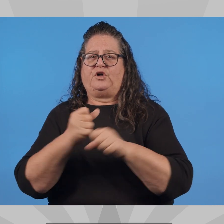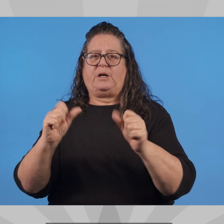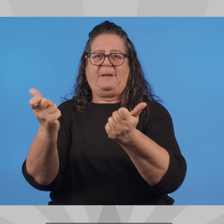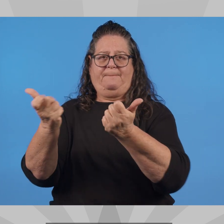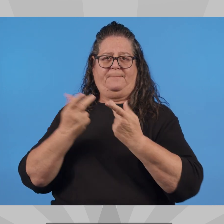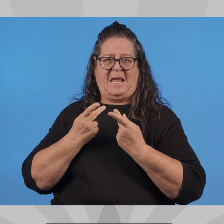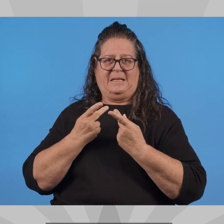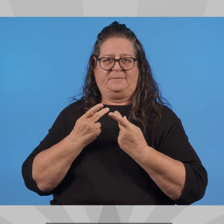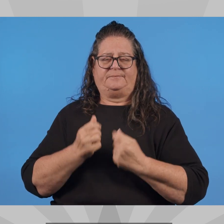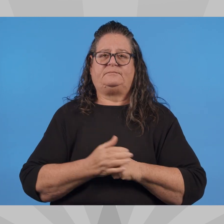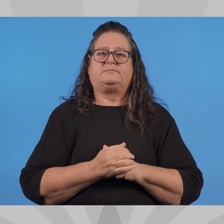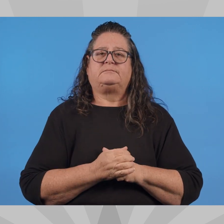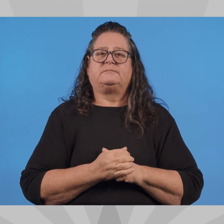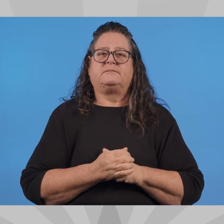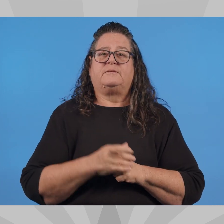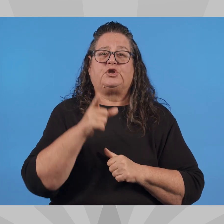and individual liberties.